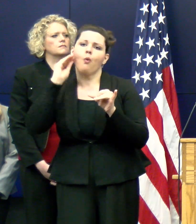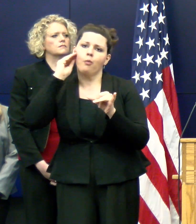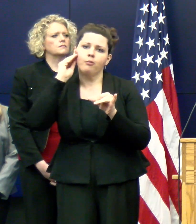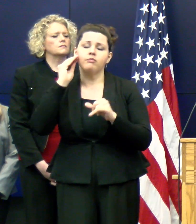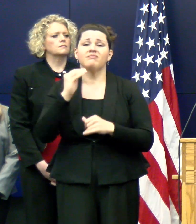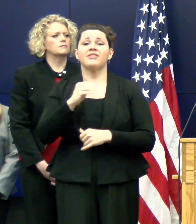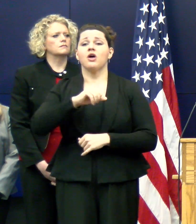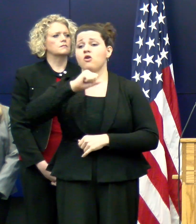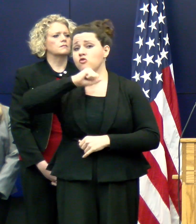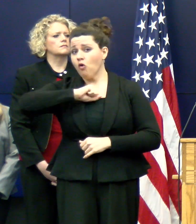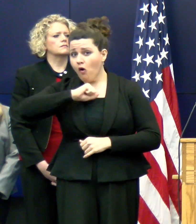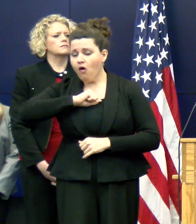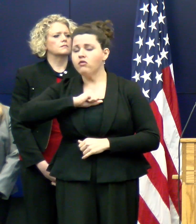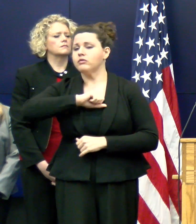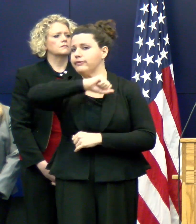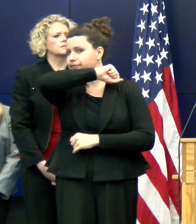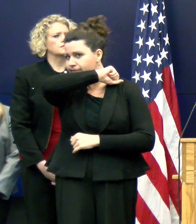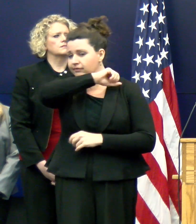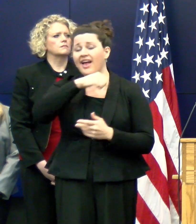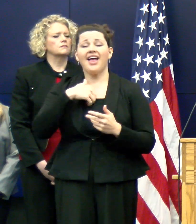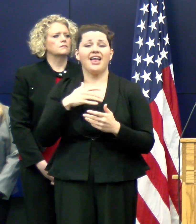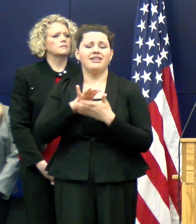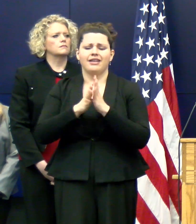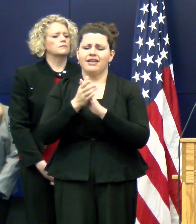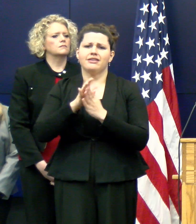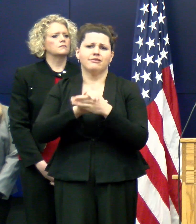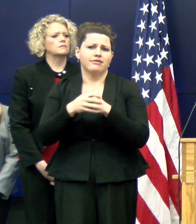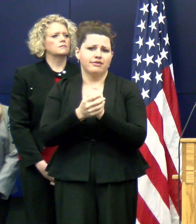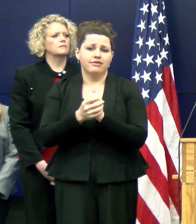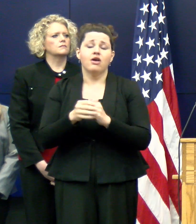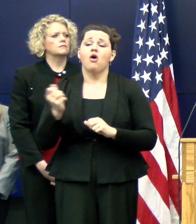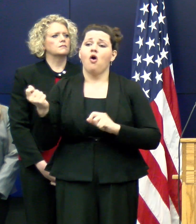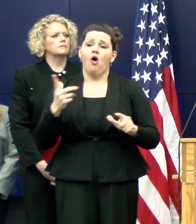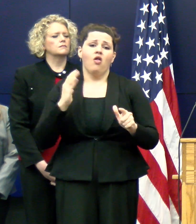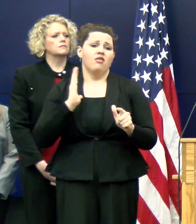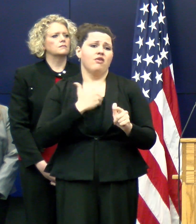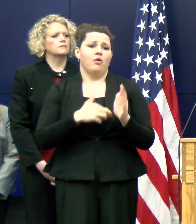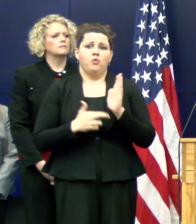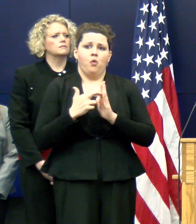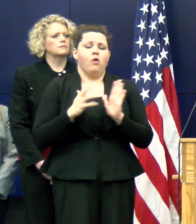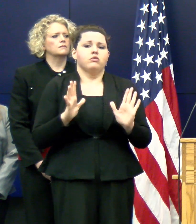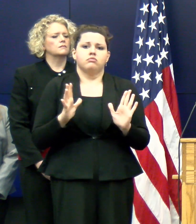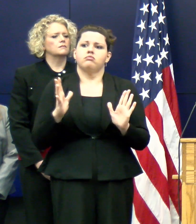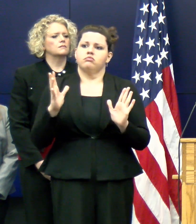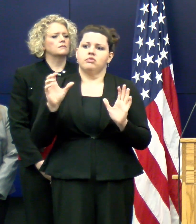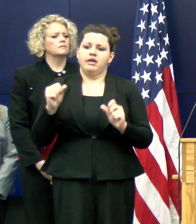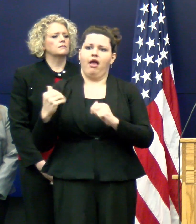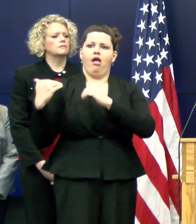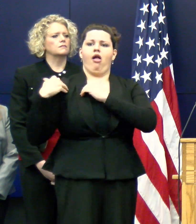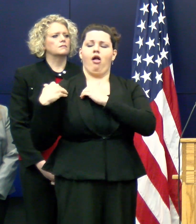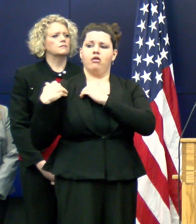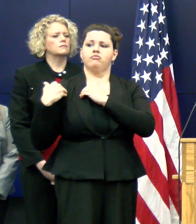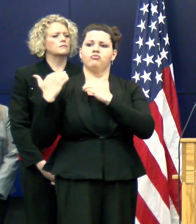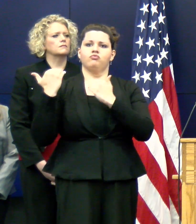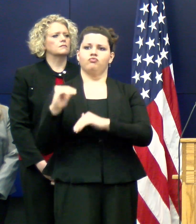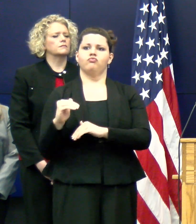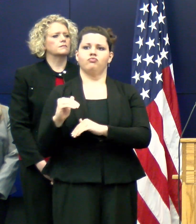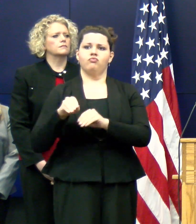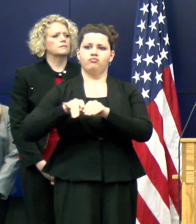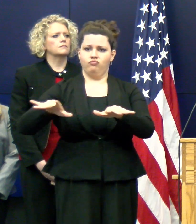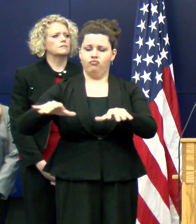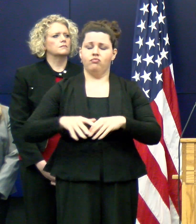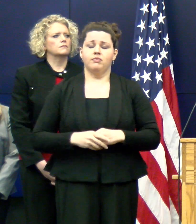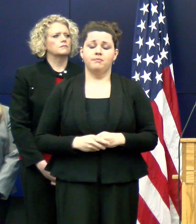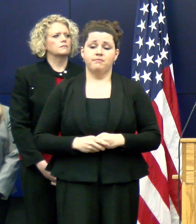cough, and wash your hands. We all have a role to play in reducing the spread and impact of this virus.